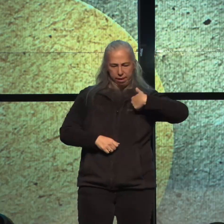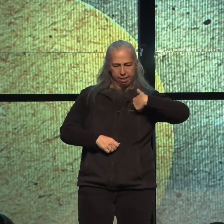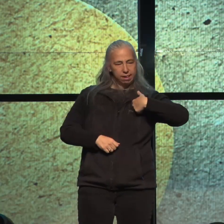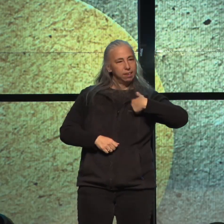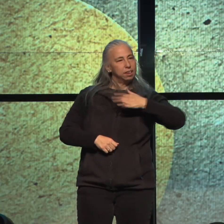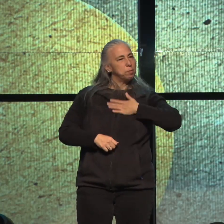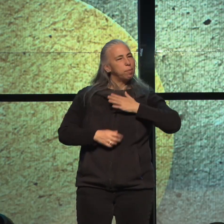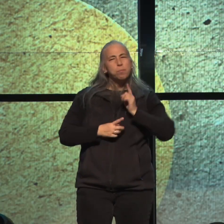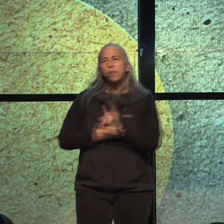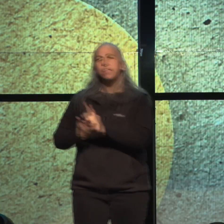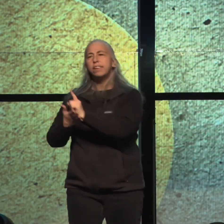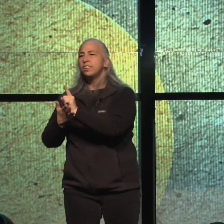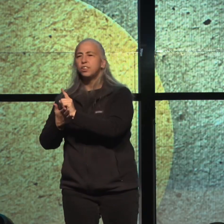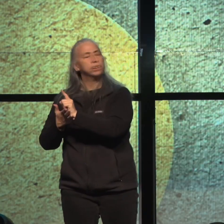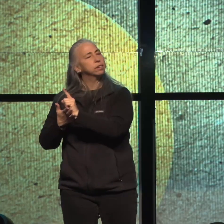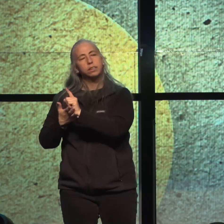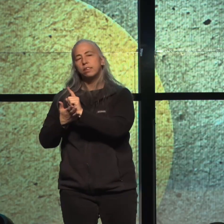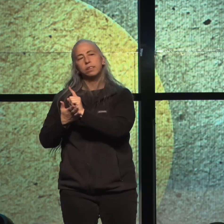privilege.